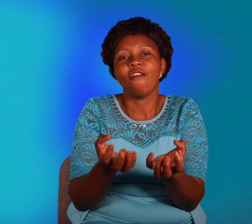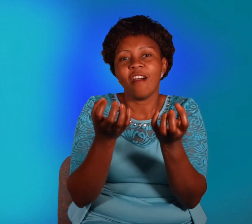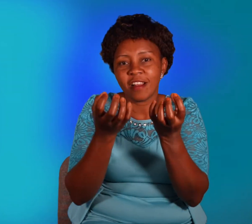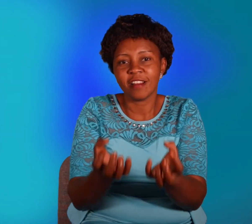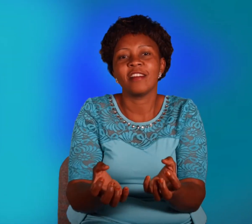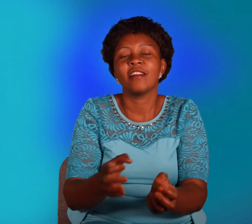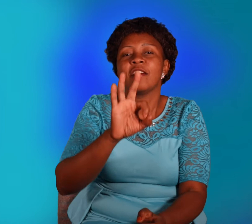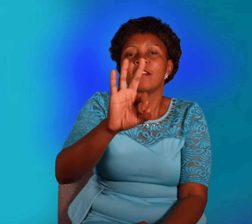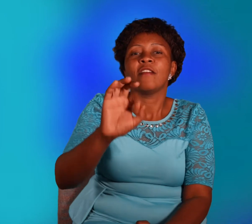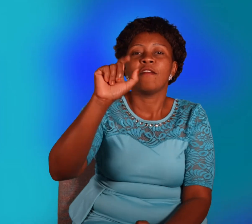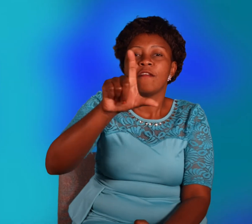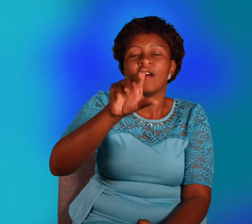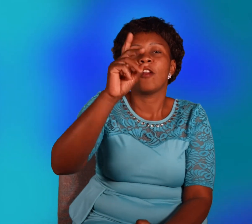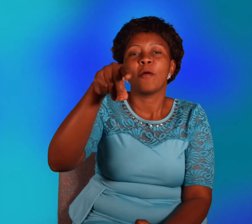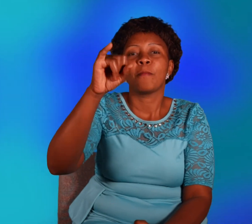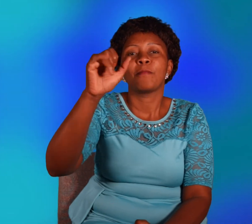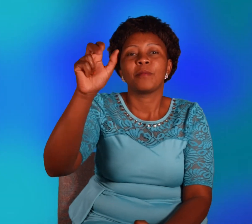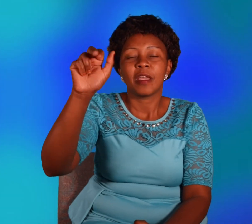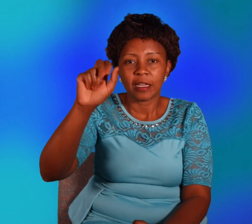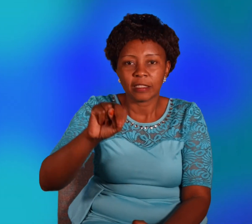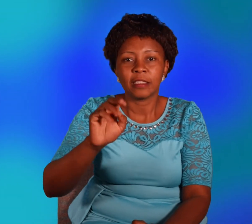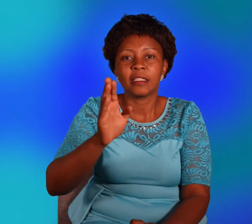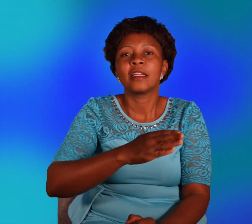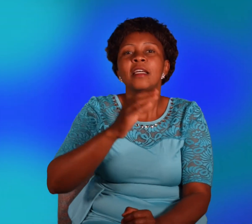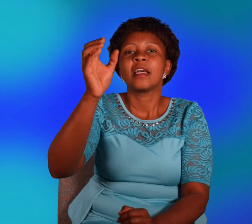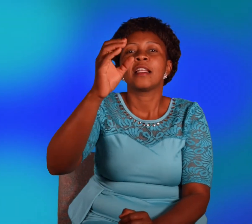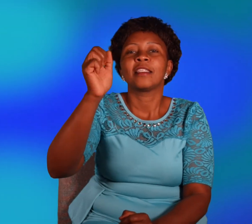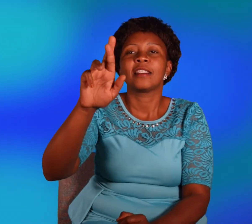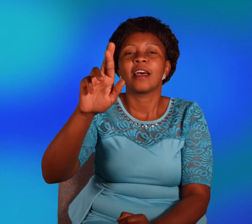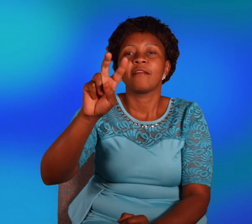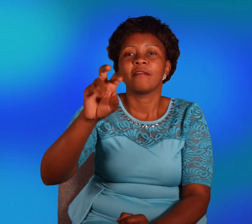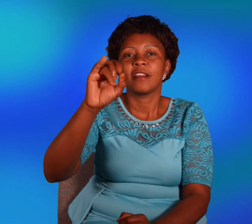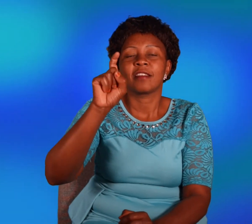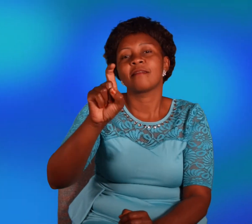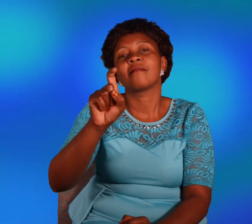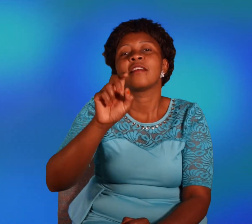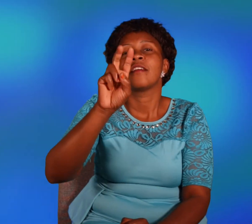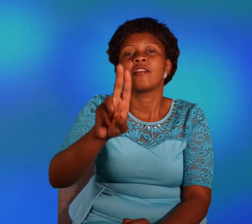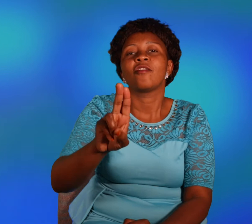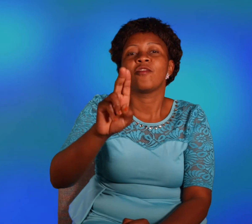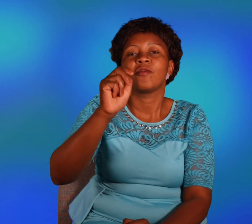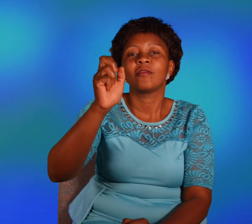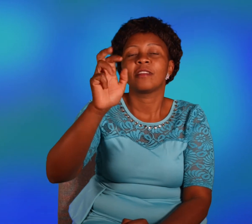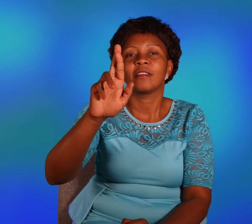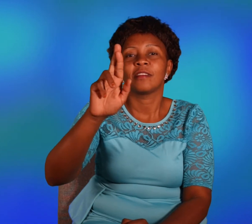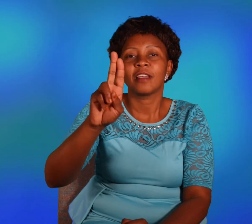The ovary, fallopian tube, cervix, uterus, and endometrium are